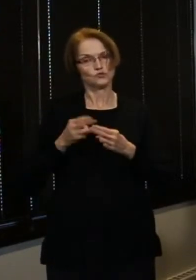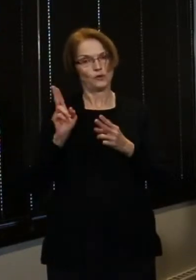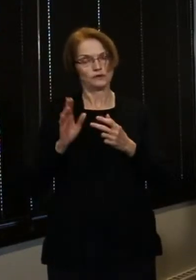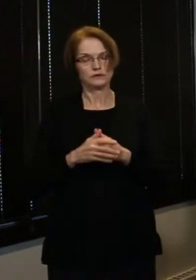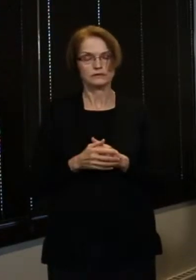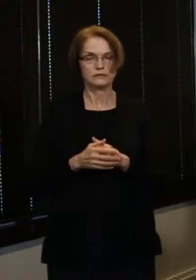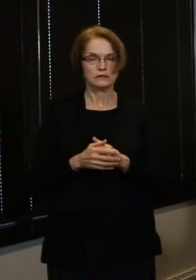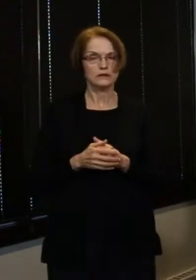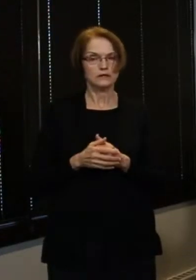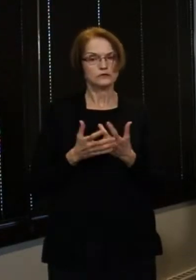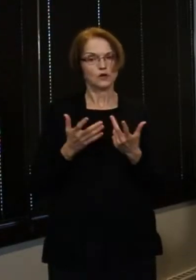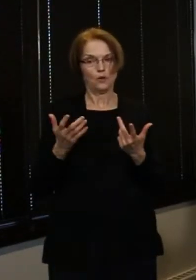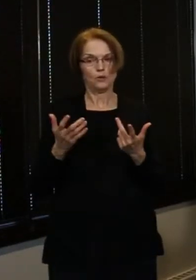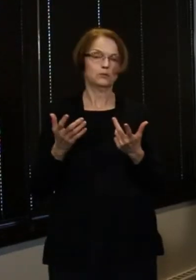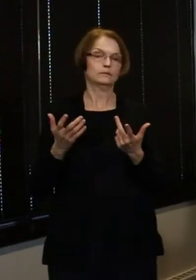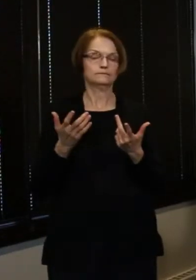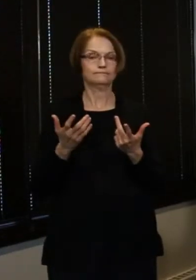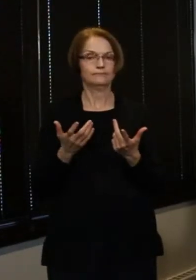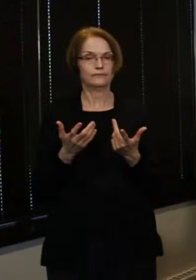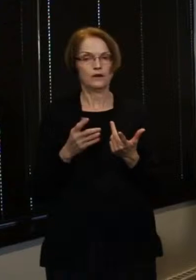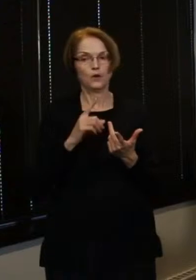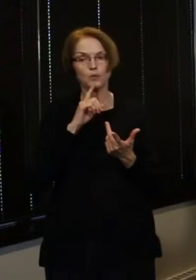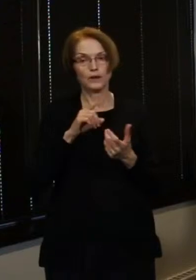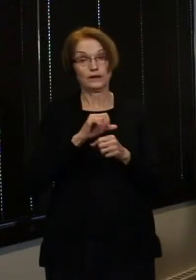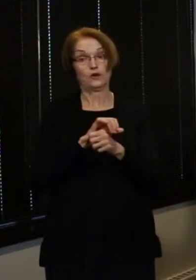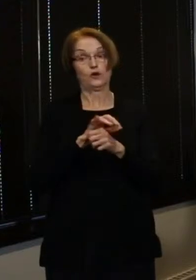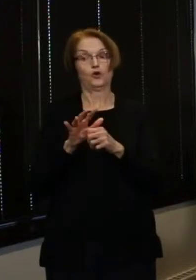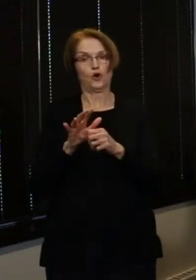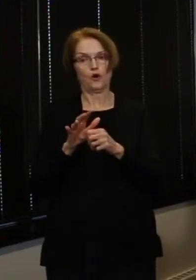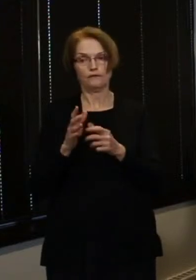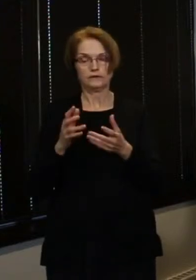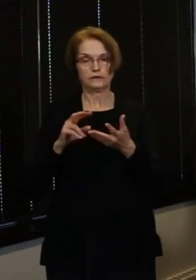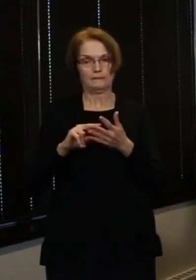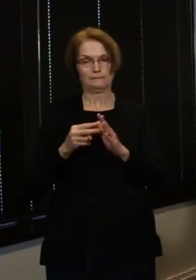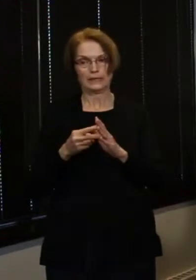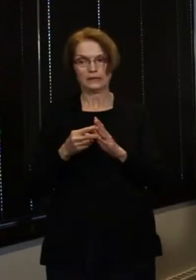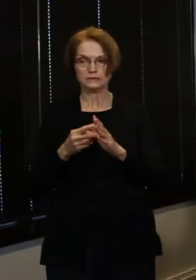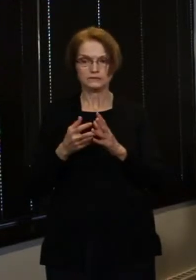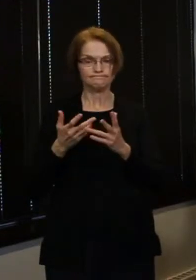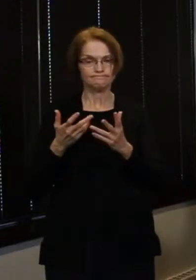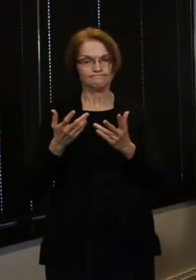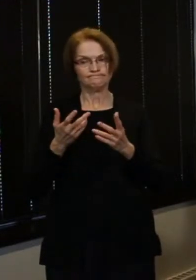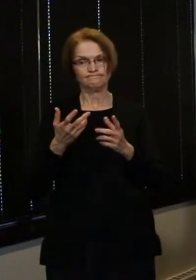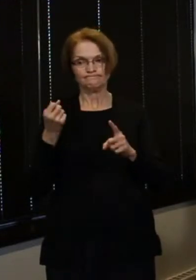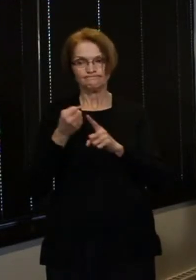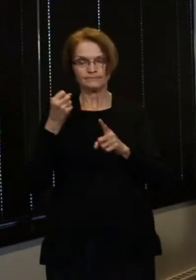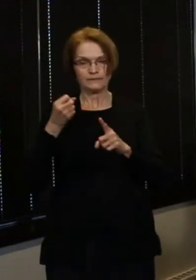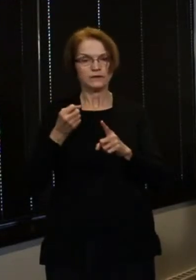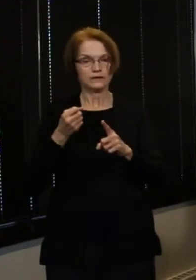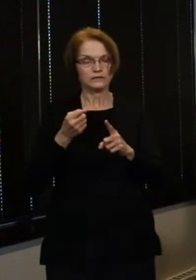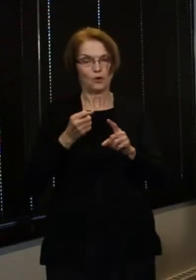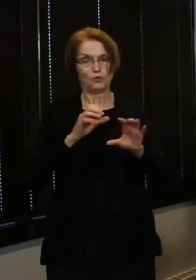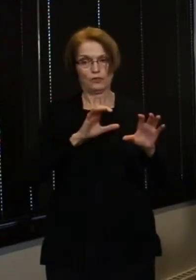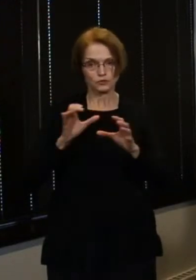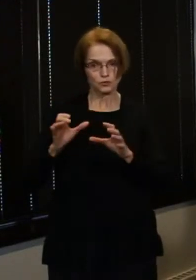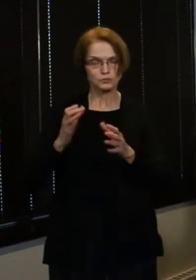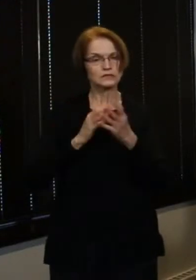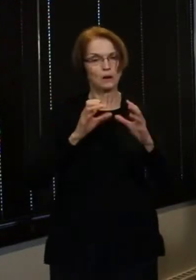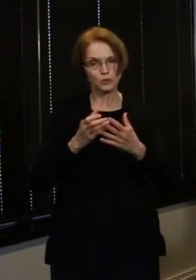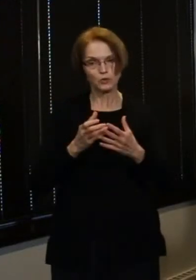COVID has caused some widening of those to occur. The groups with the largest decline in